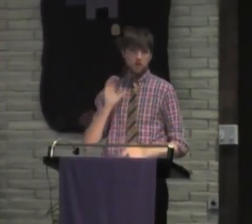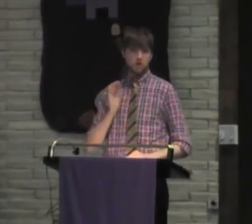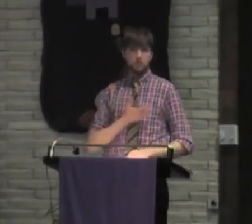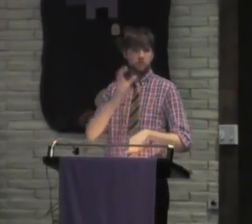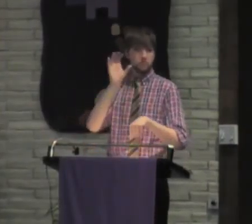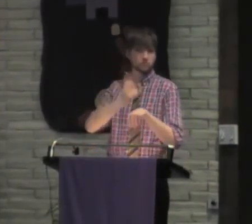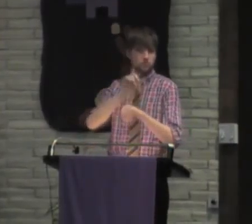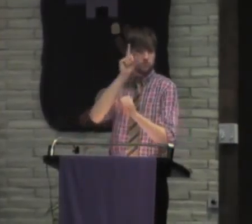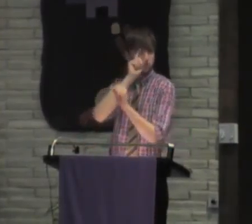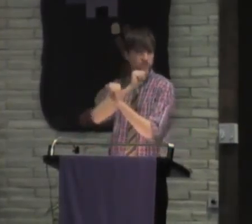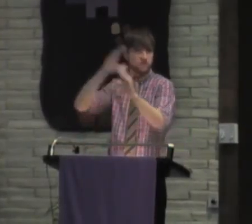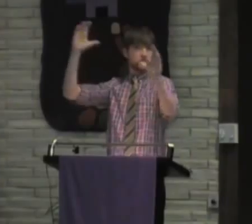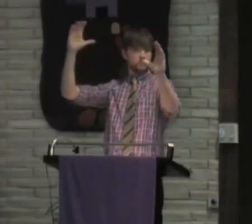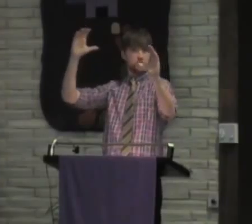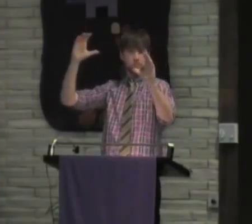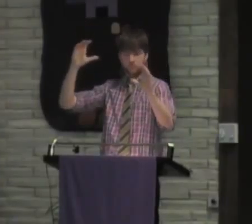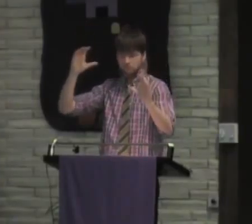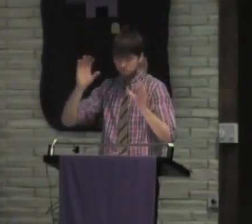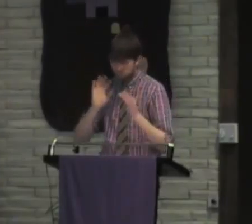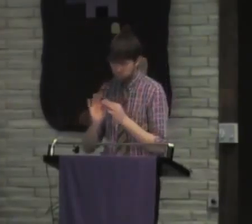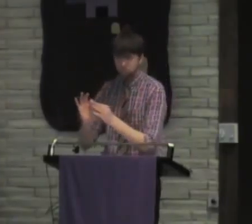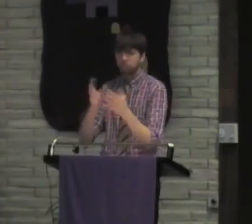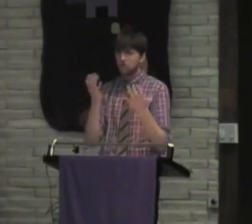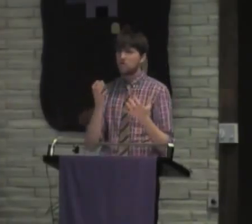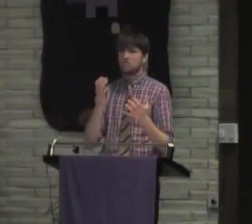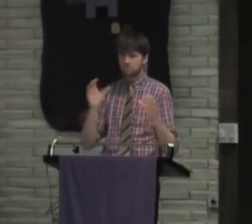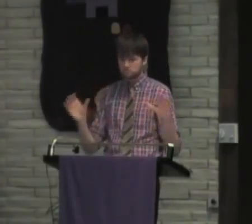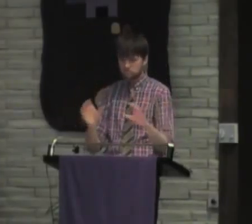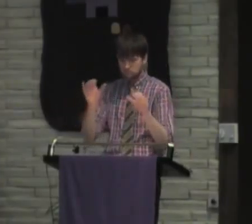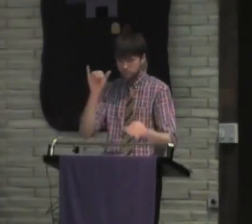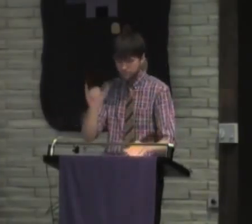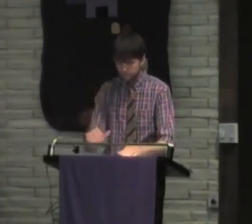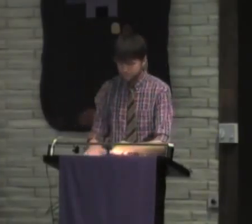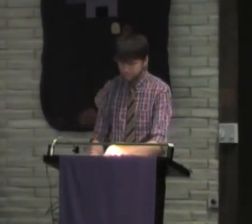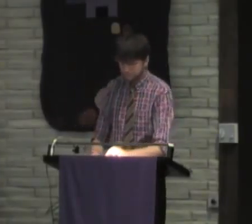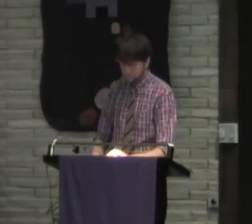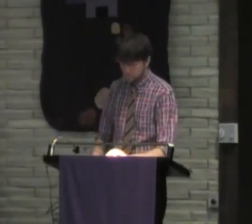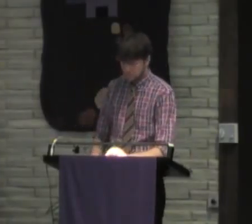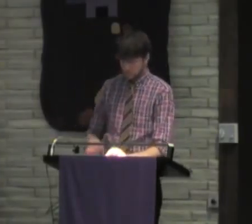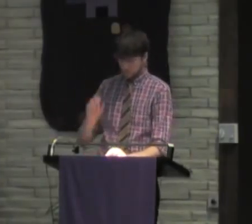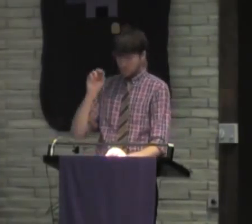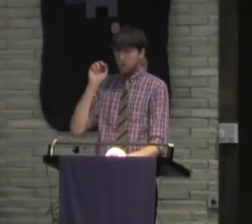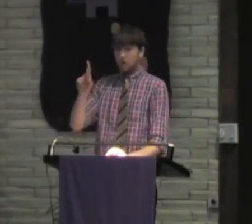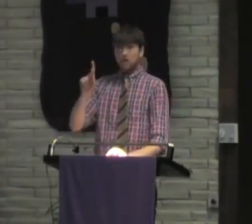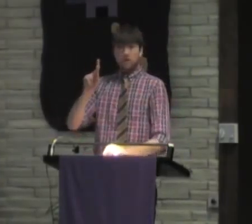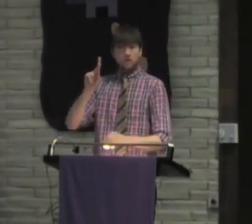We need to be enthusiastic about working together for God's vision and doing that.